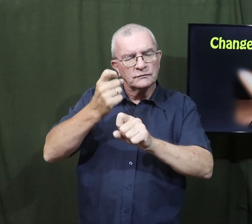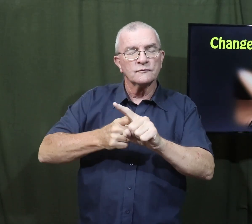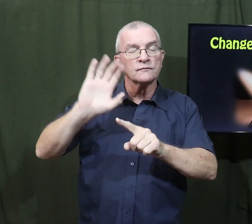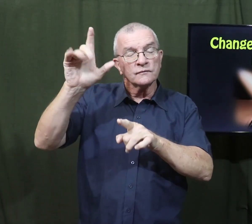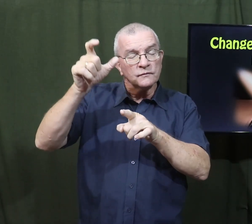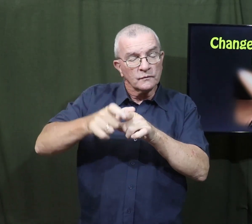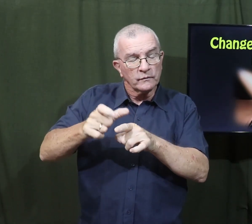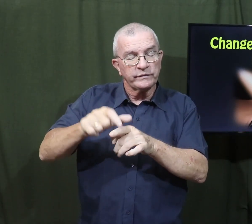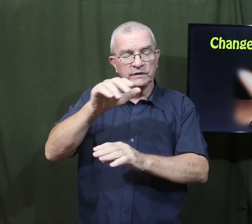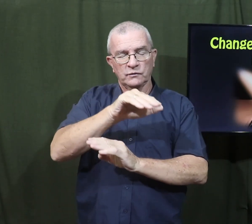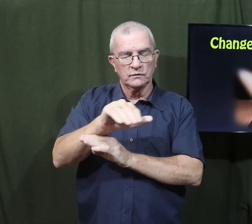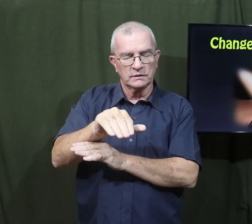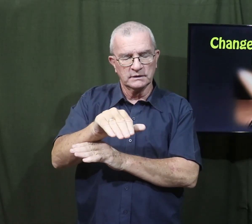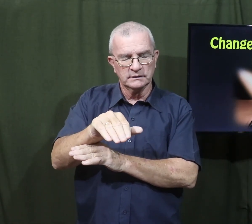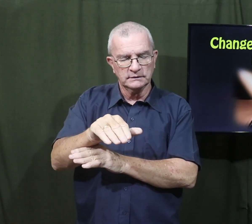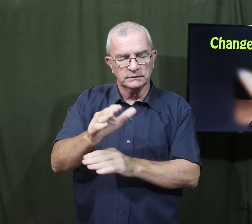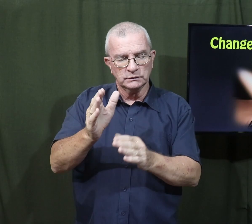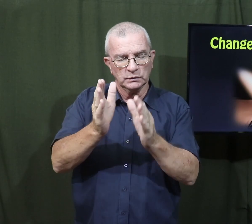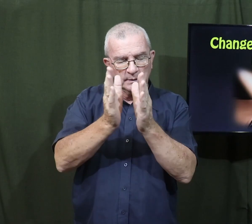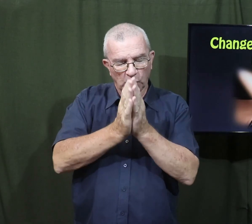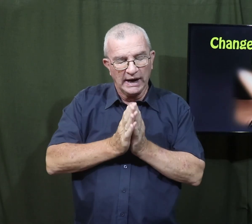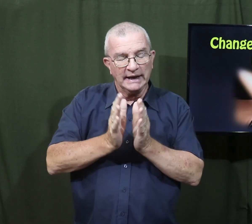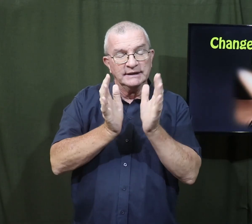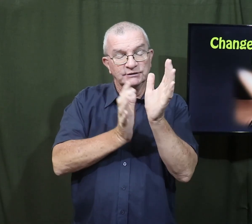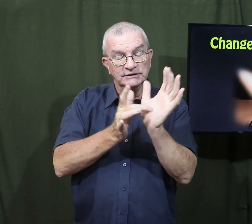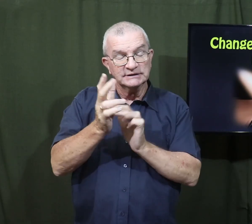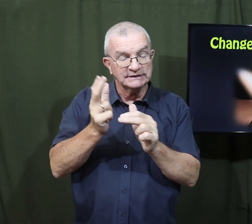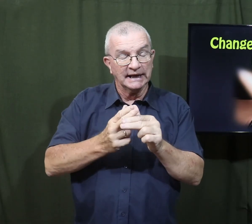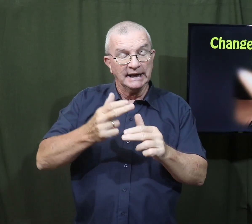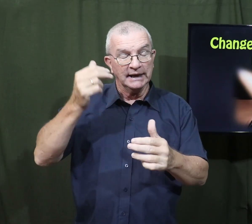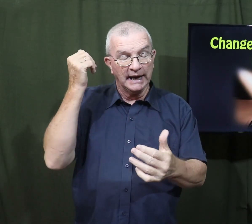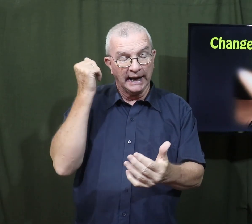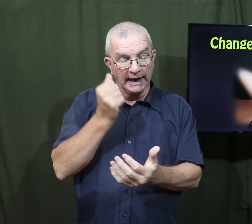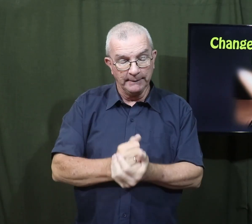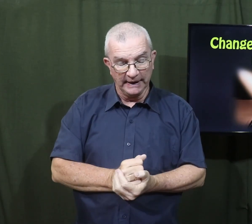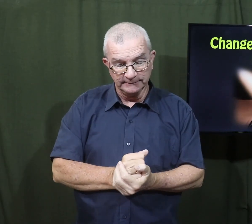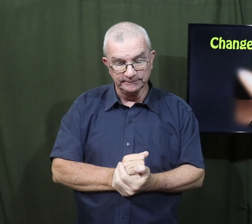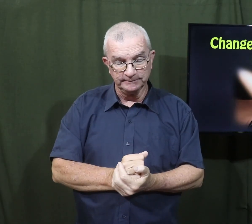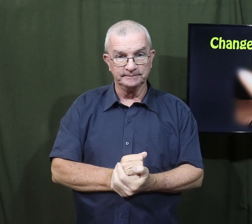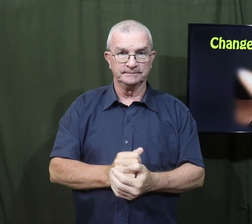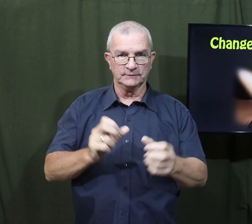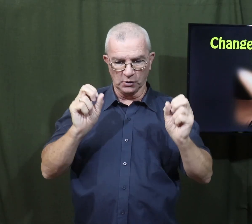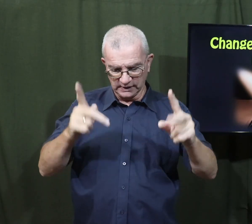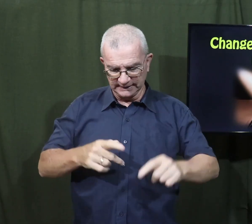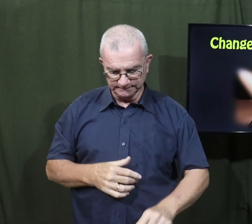mind to receive from your word tonight. We pray in Jesus' name, amen.